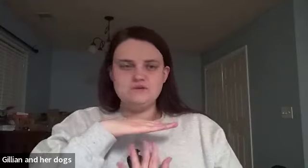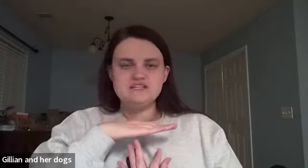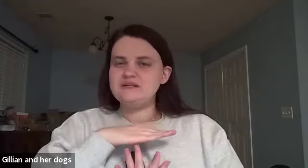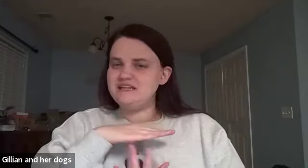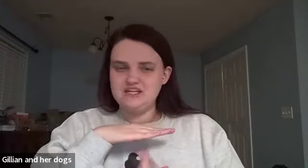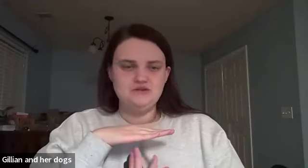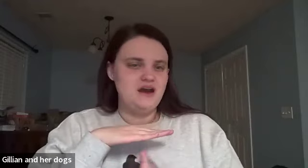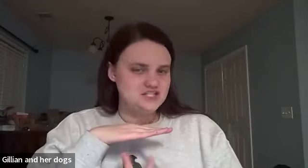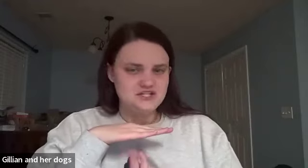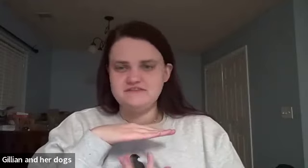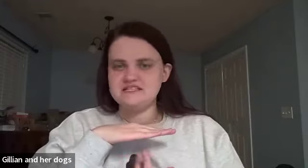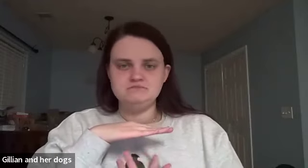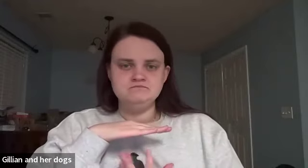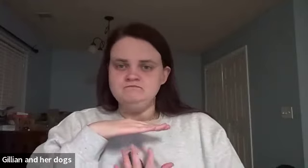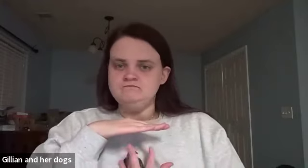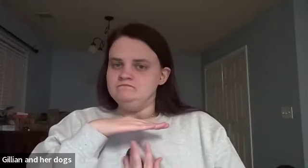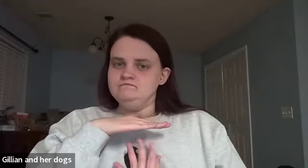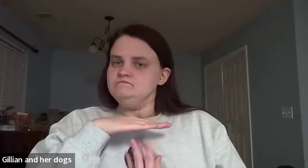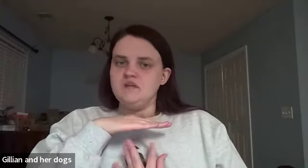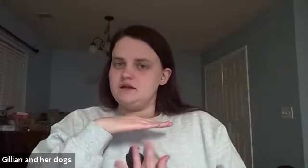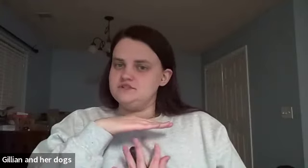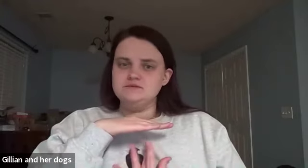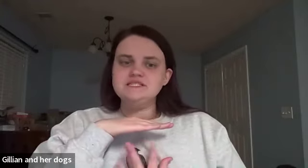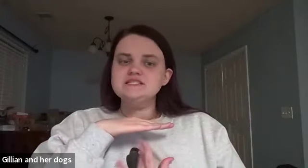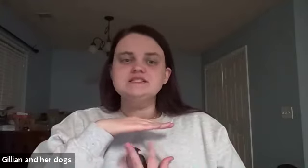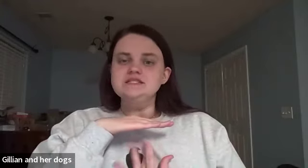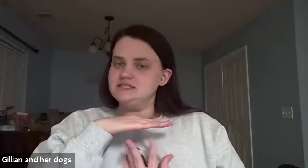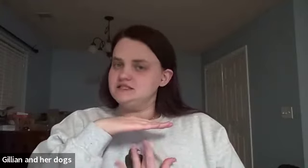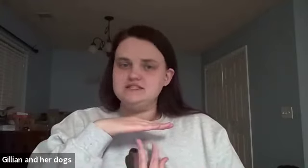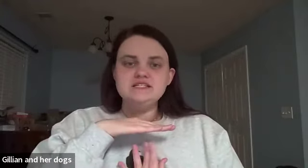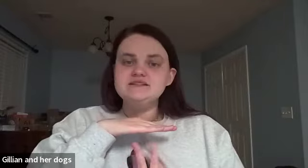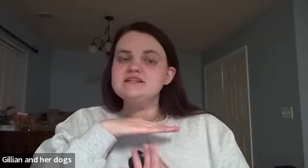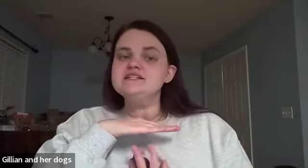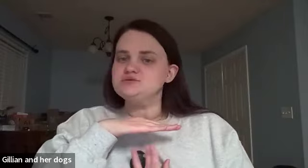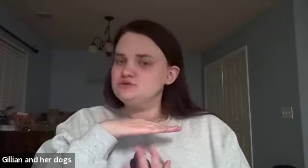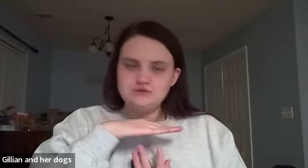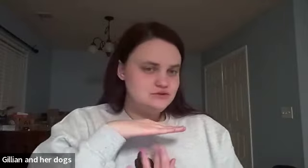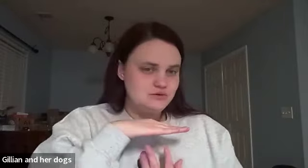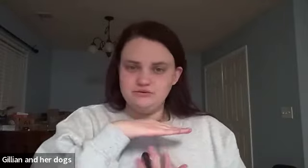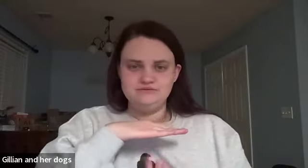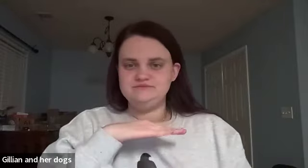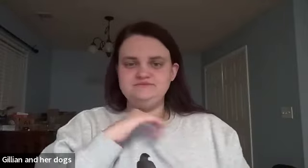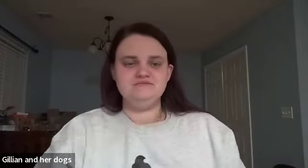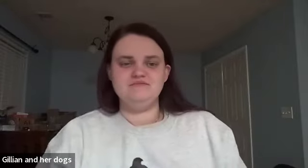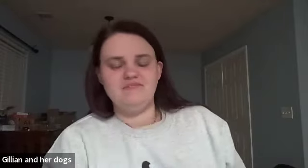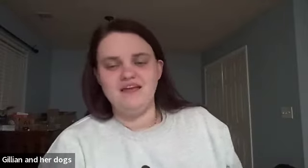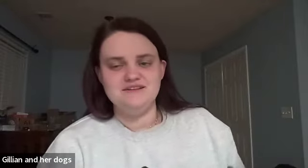so with this one, again, you got to show your face like, I'm so mad, I cannot stand this. Ooh.